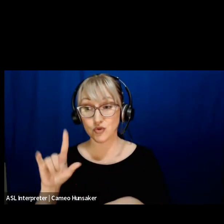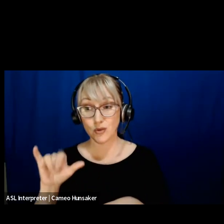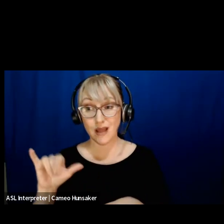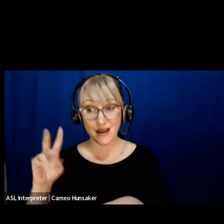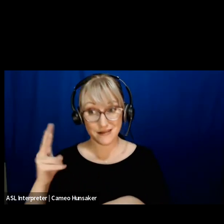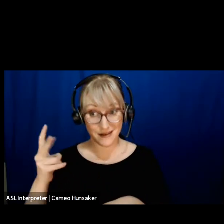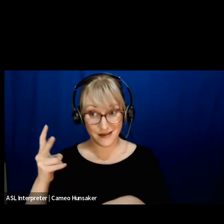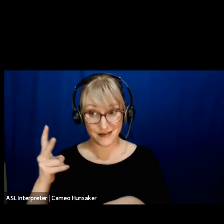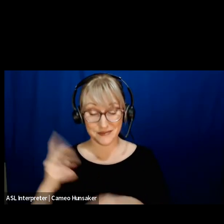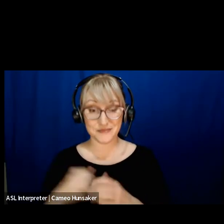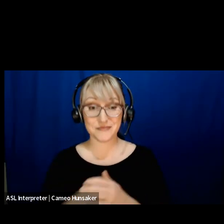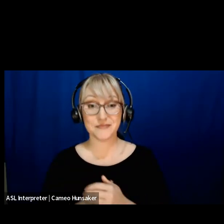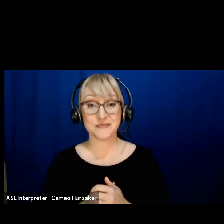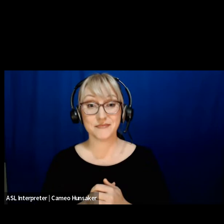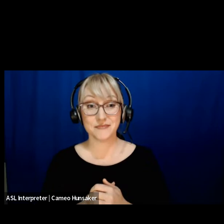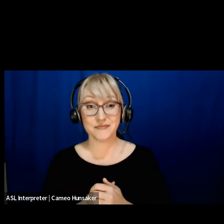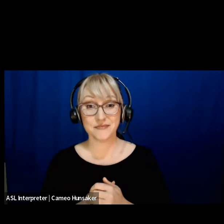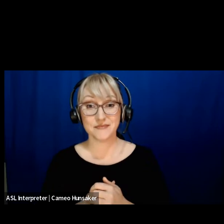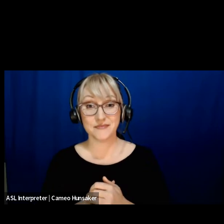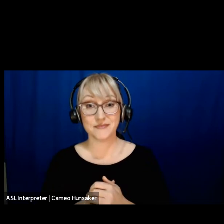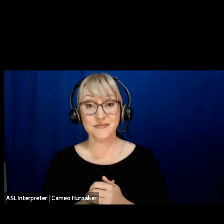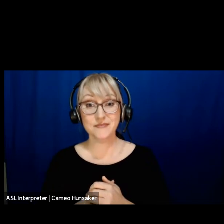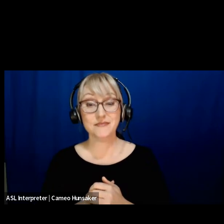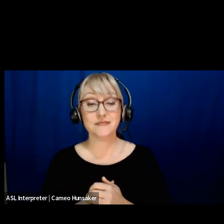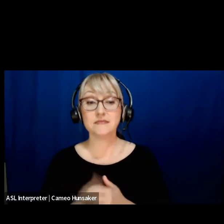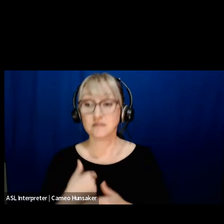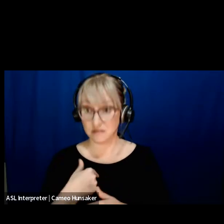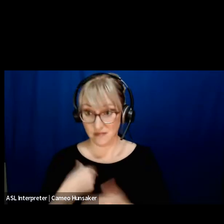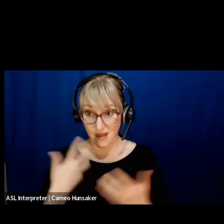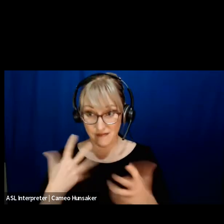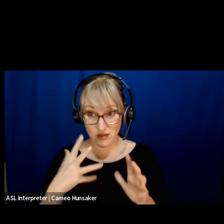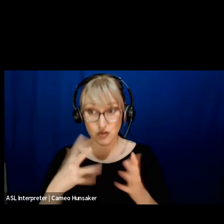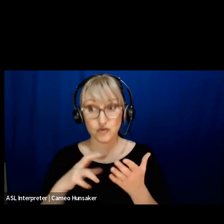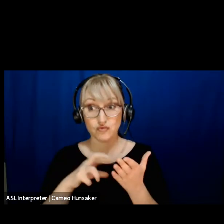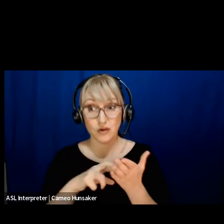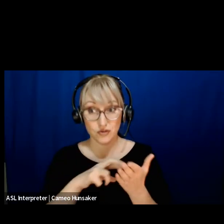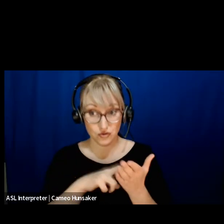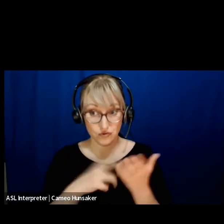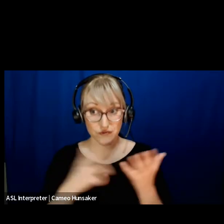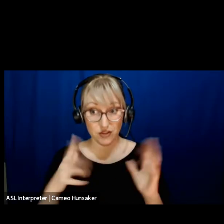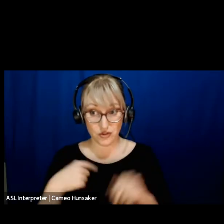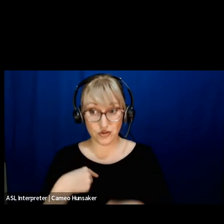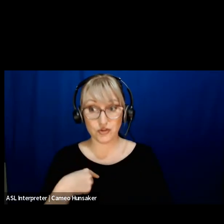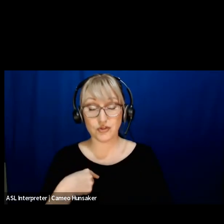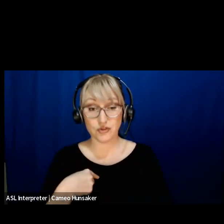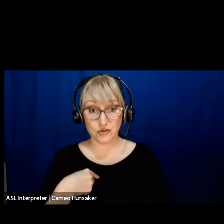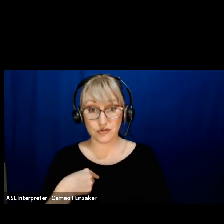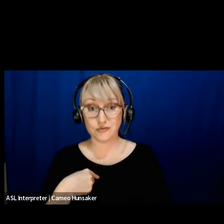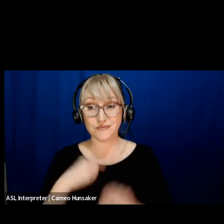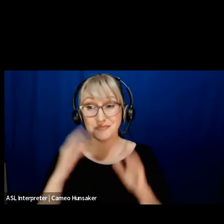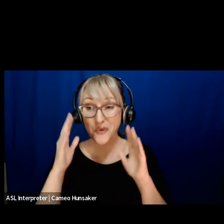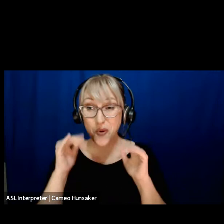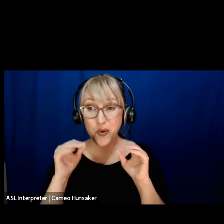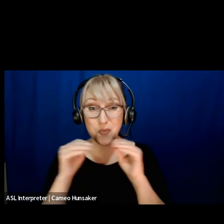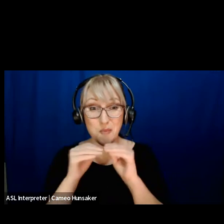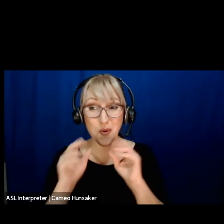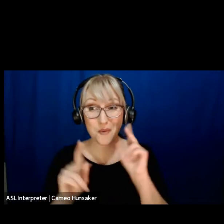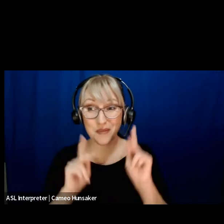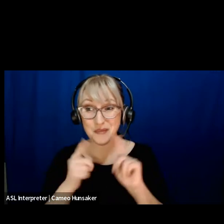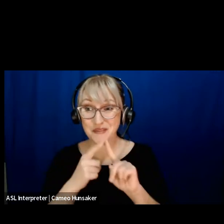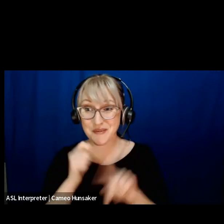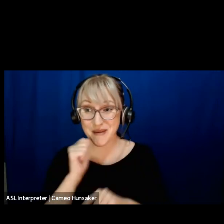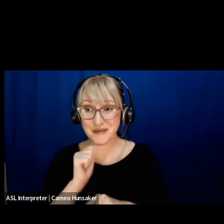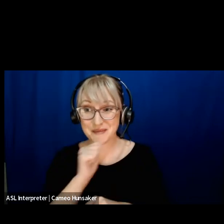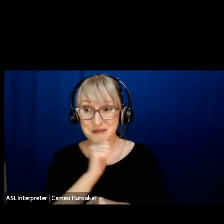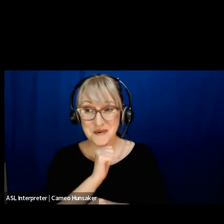I believe. And I have registered to go, so hope we get more people from Arizona this